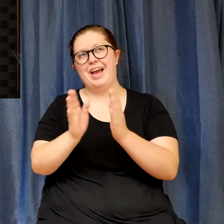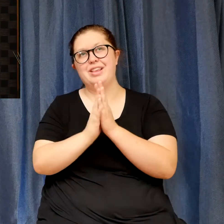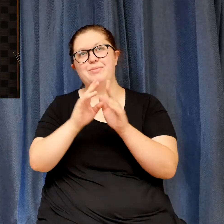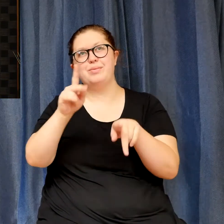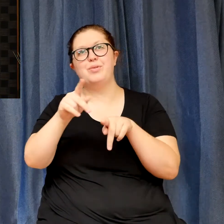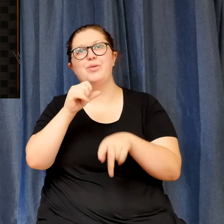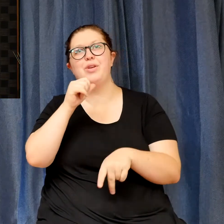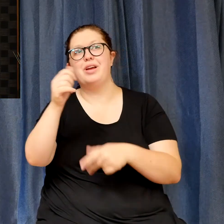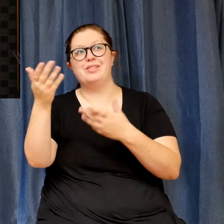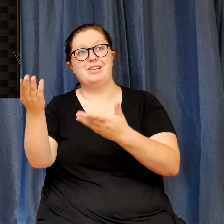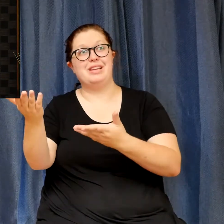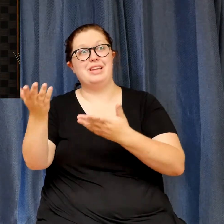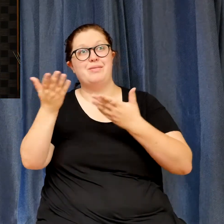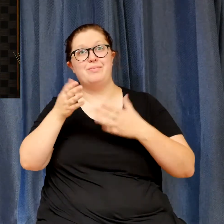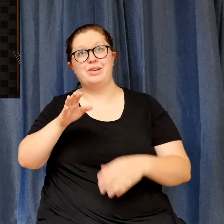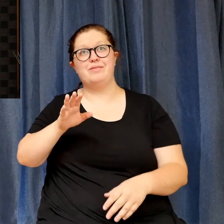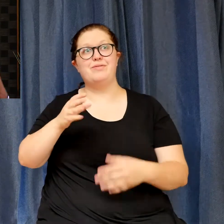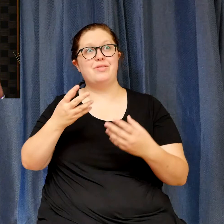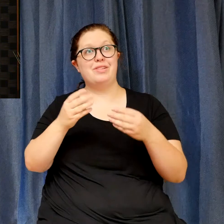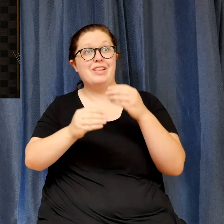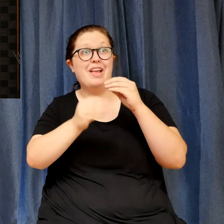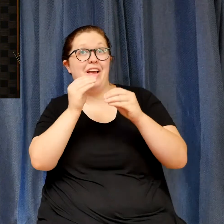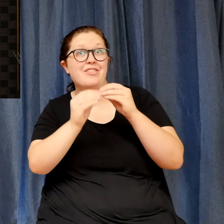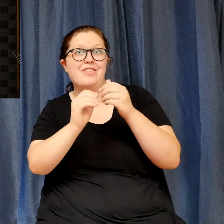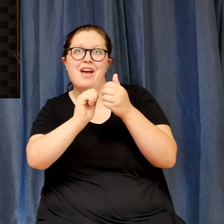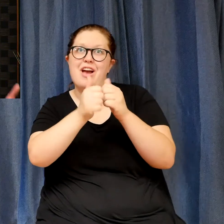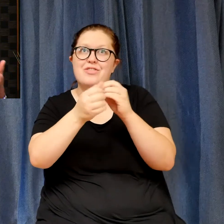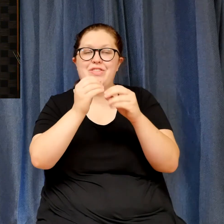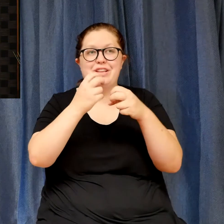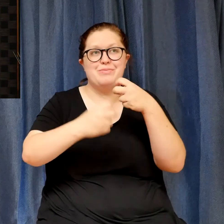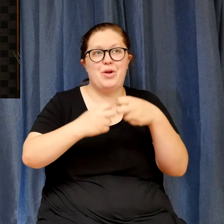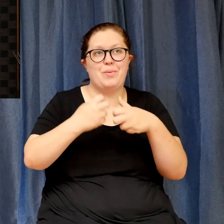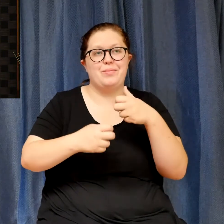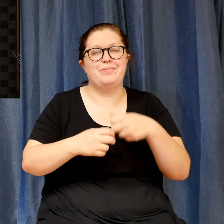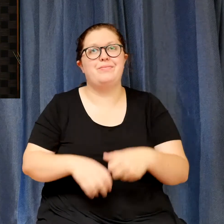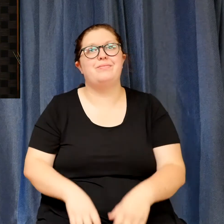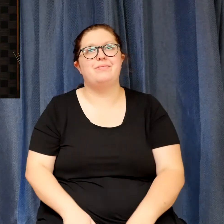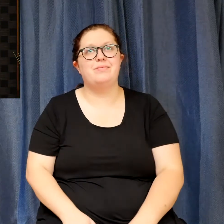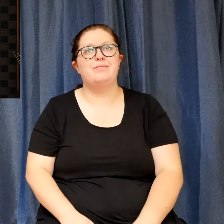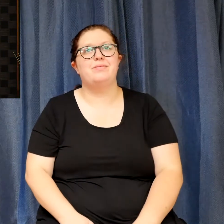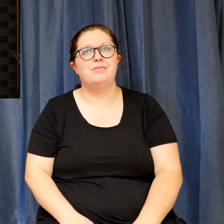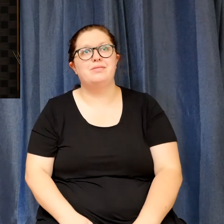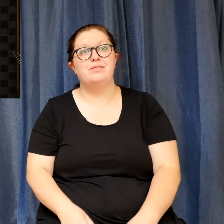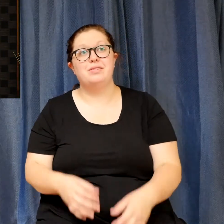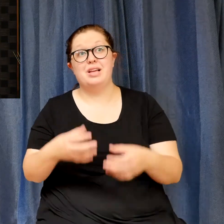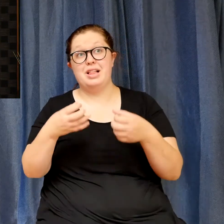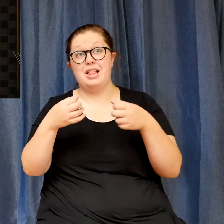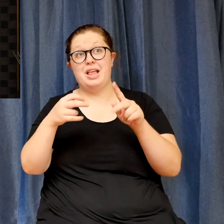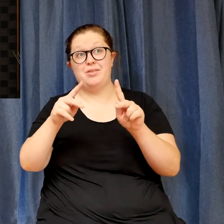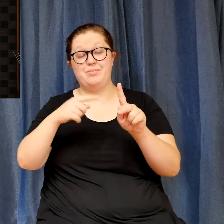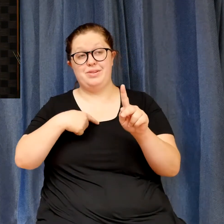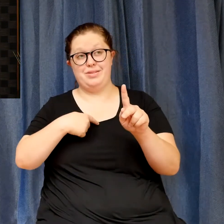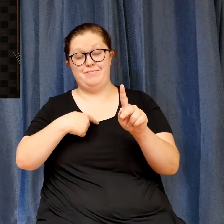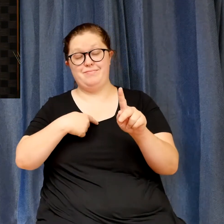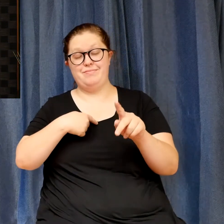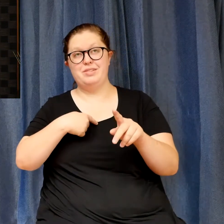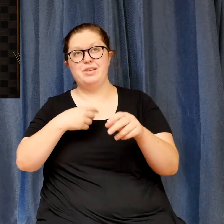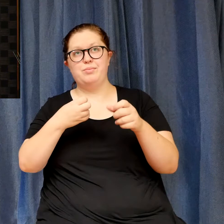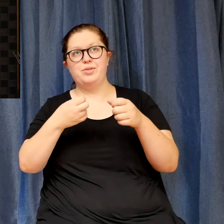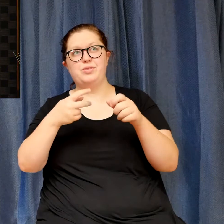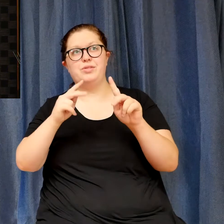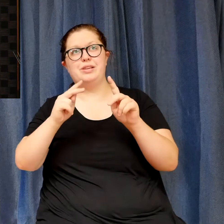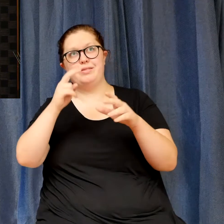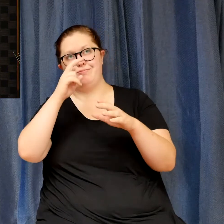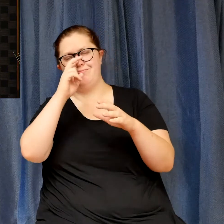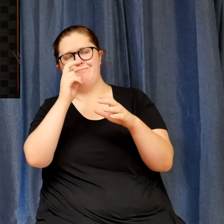me their solutions, to allow me the opportunity to be in the solution of spirit,